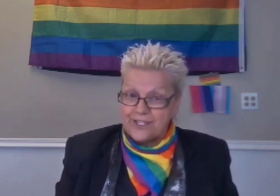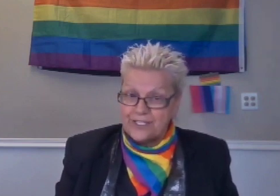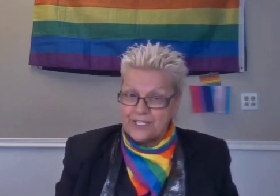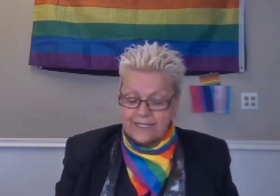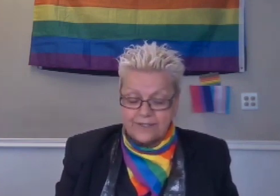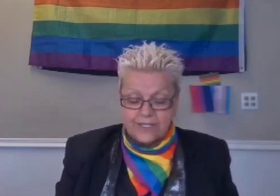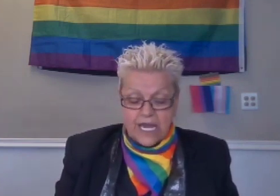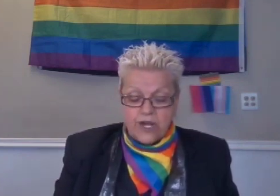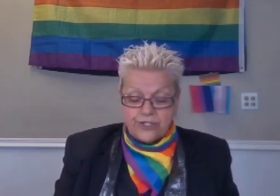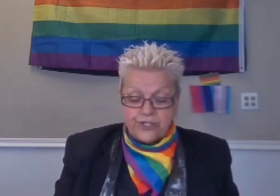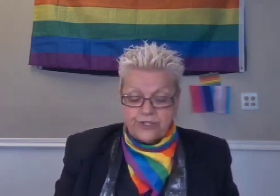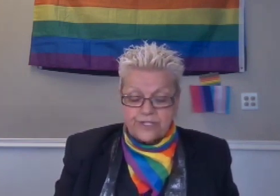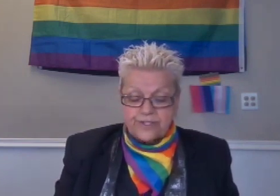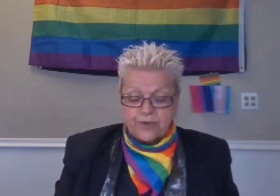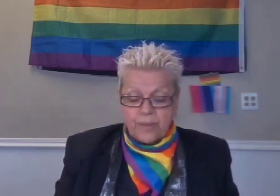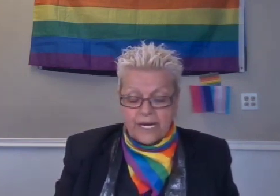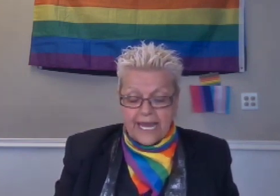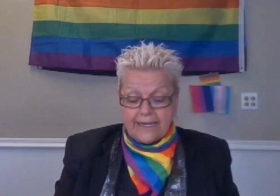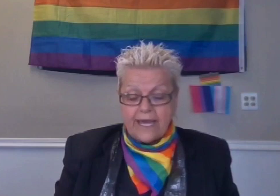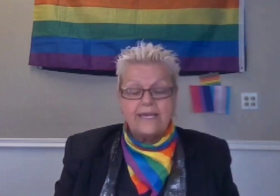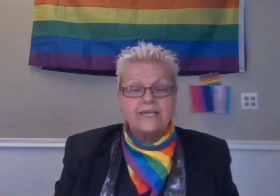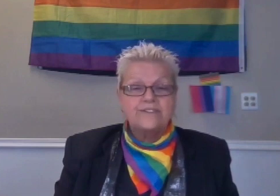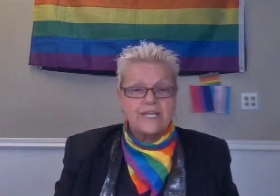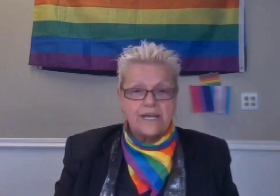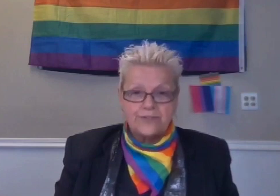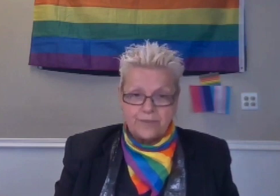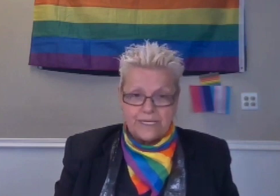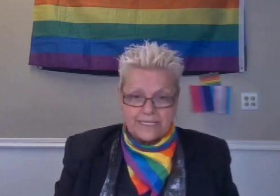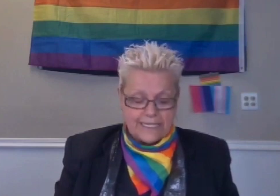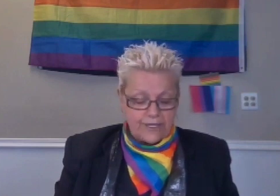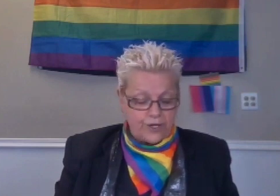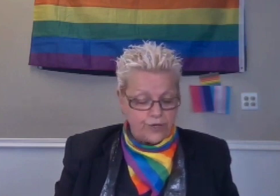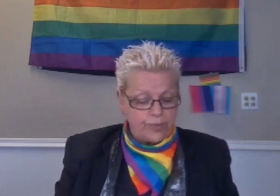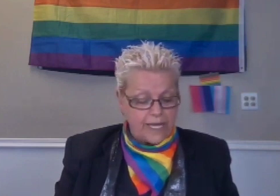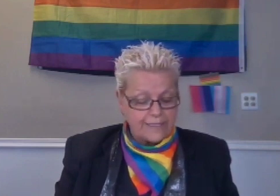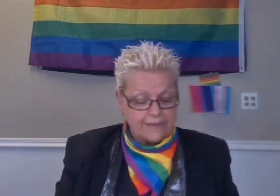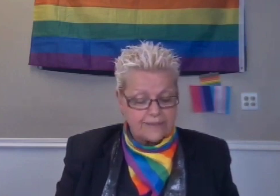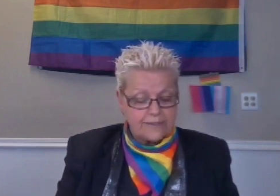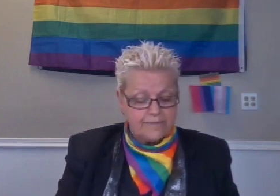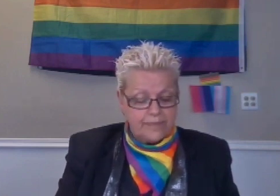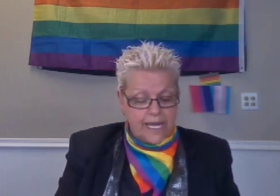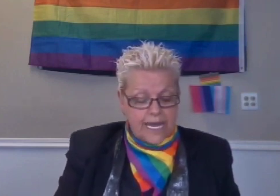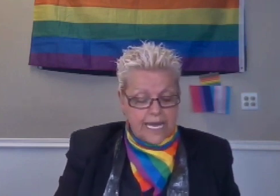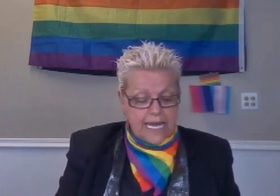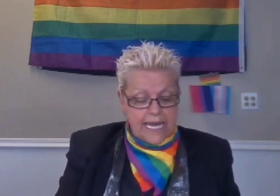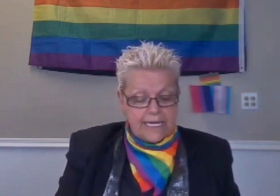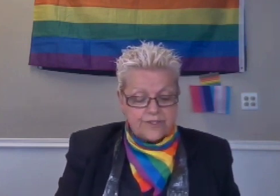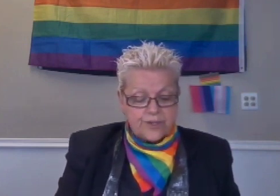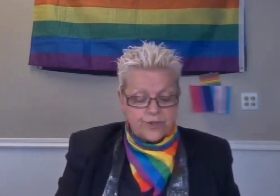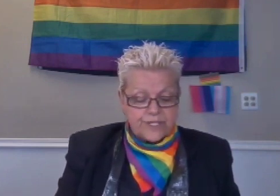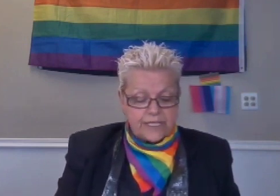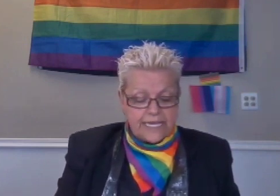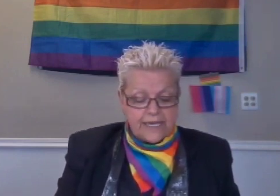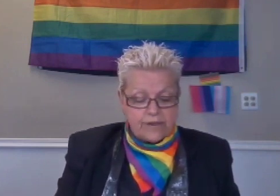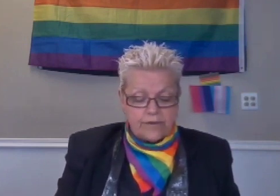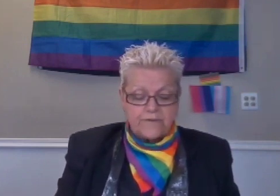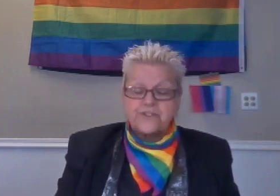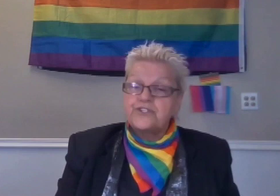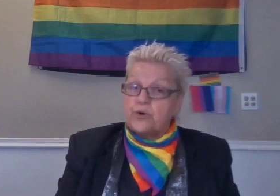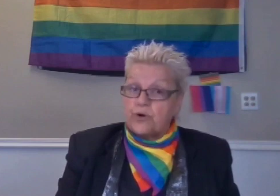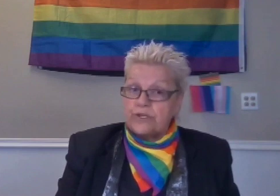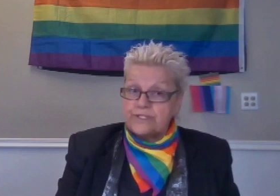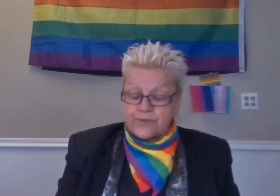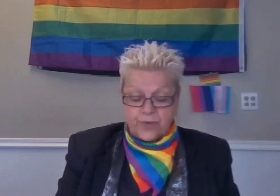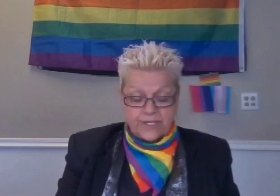adoption agencies, to discriminate against LGBTQ pluses. It is also legal